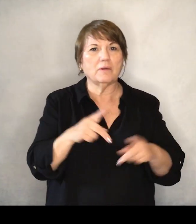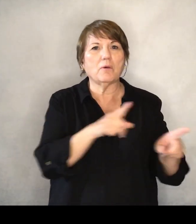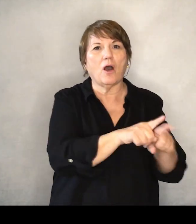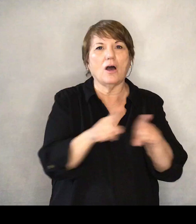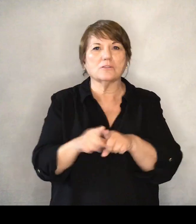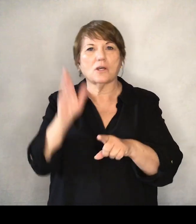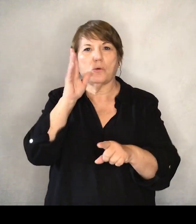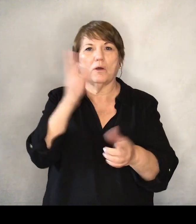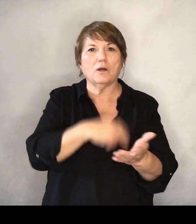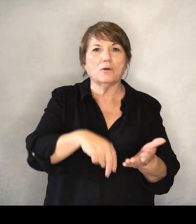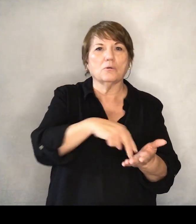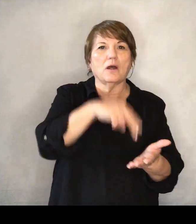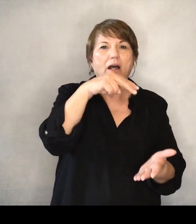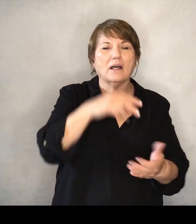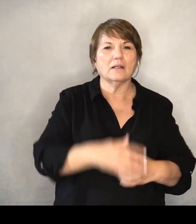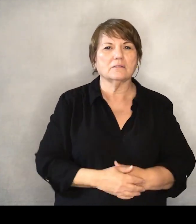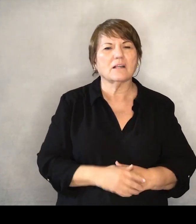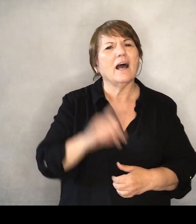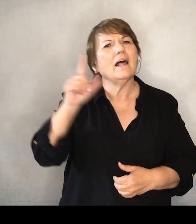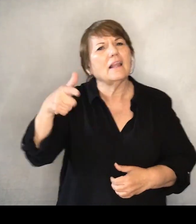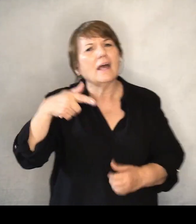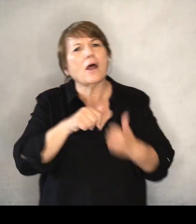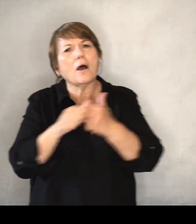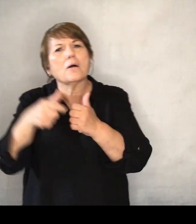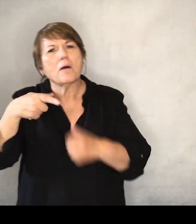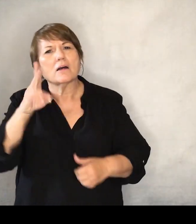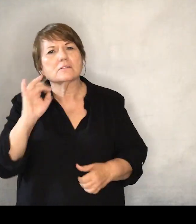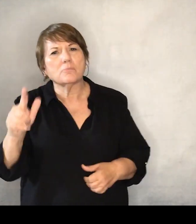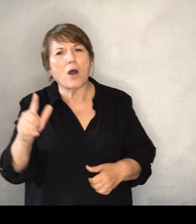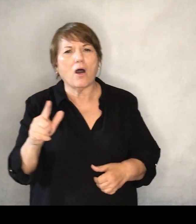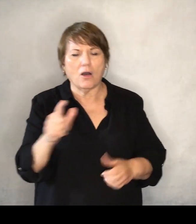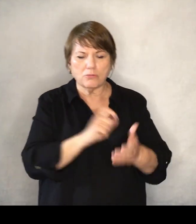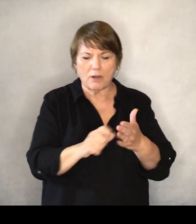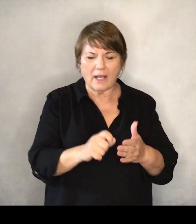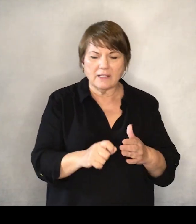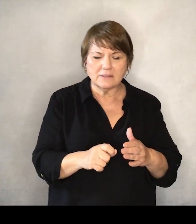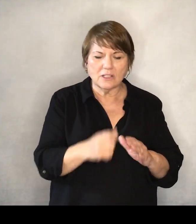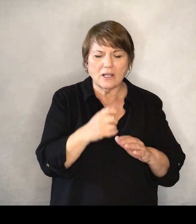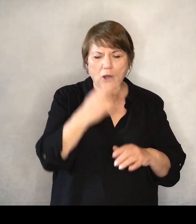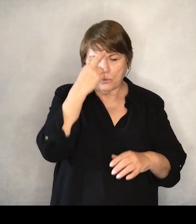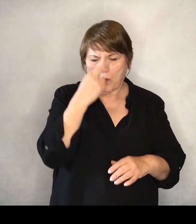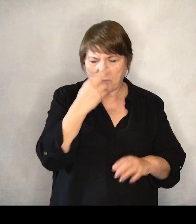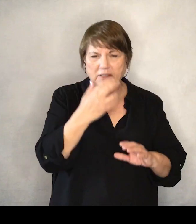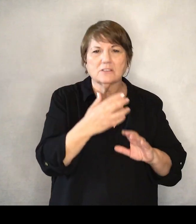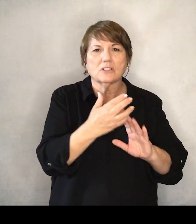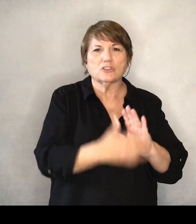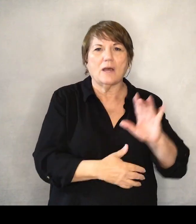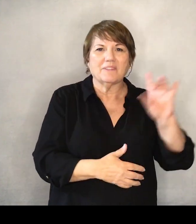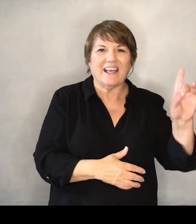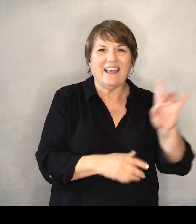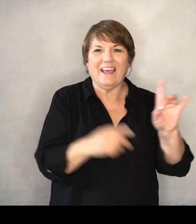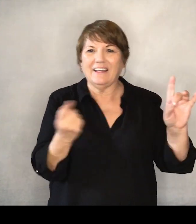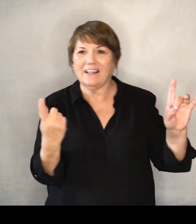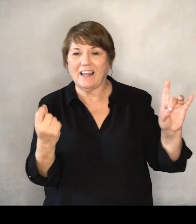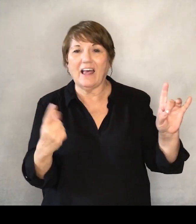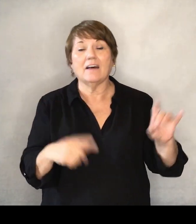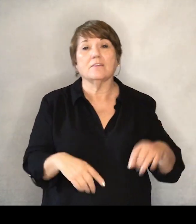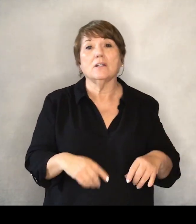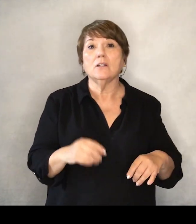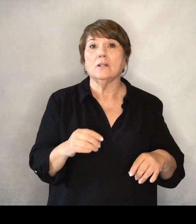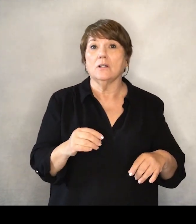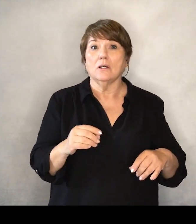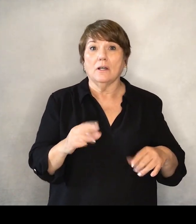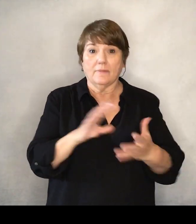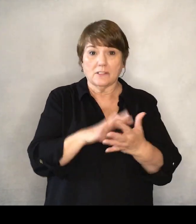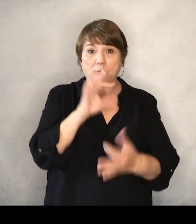And then later, the Apostle Paul, he affirms this in Romans 8:11, when he says this: "If the spirit of him who